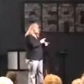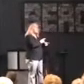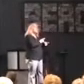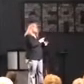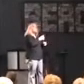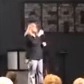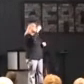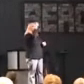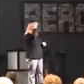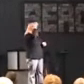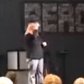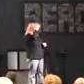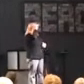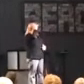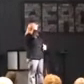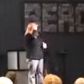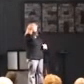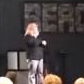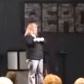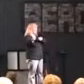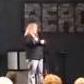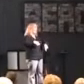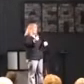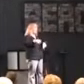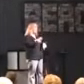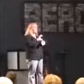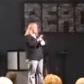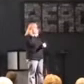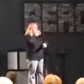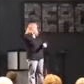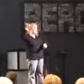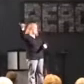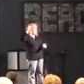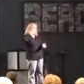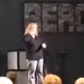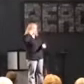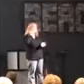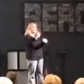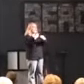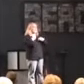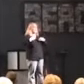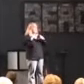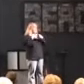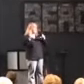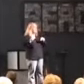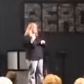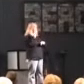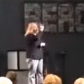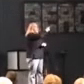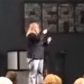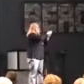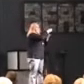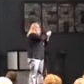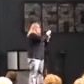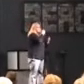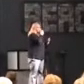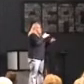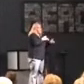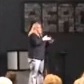when Dad was sick and unable to come to church anymore, Mom would stay home and she'd give me her check to go get her groceries for her while I was